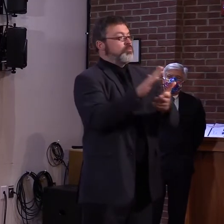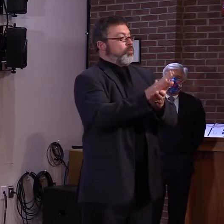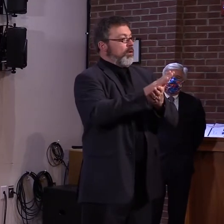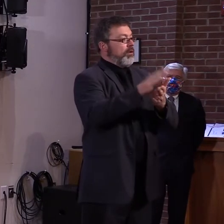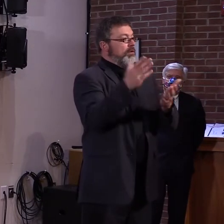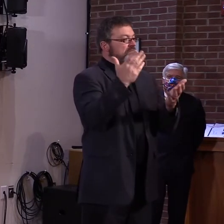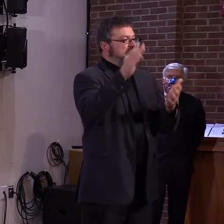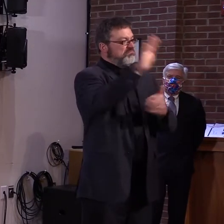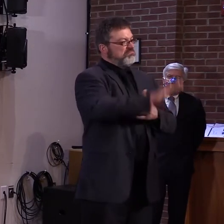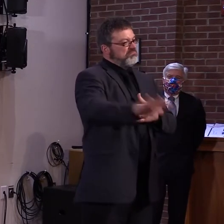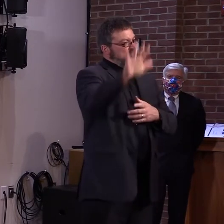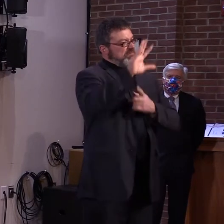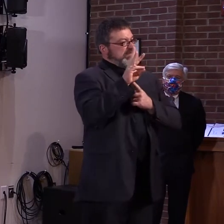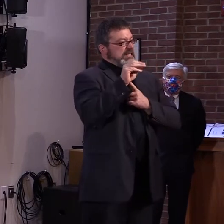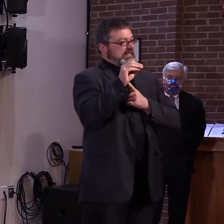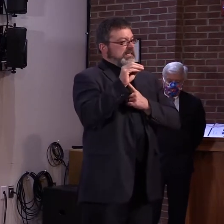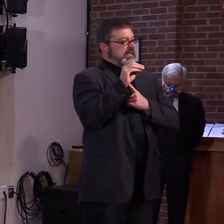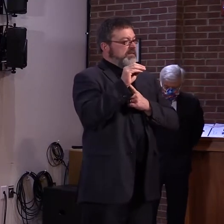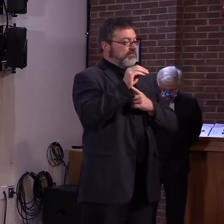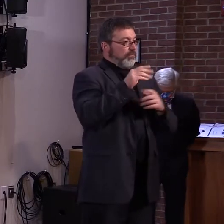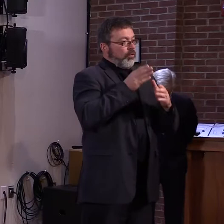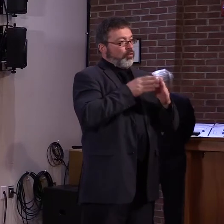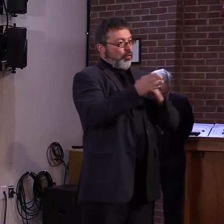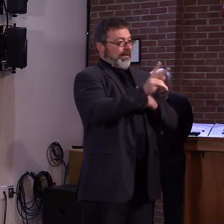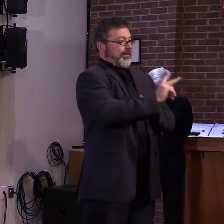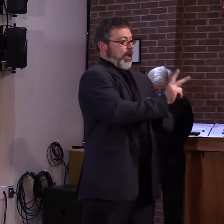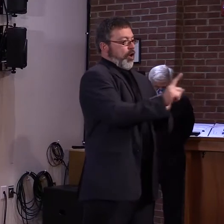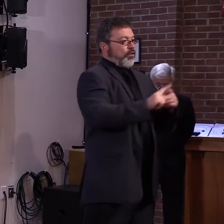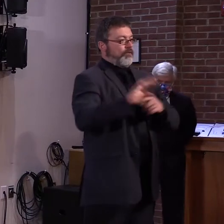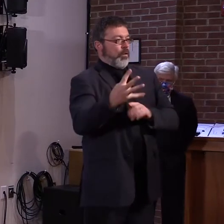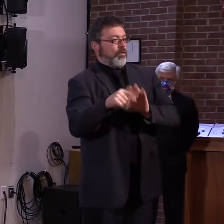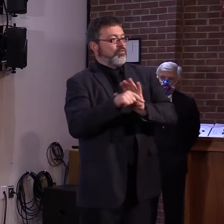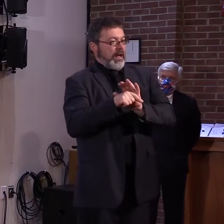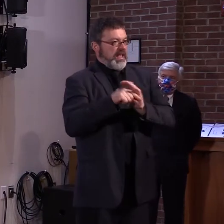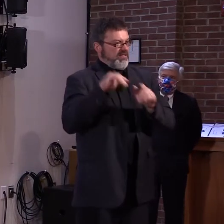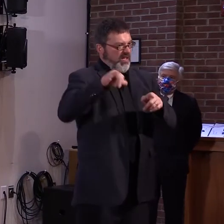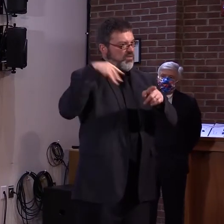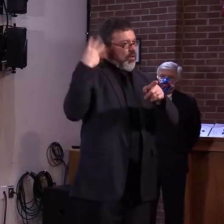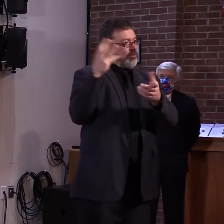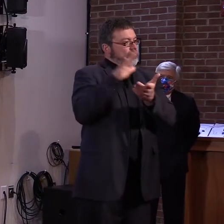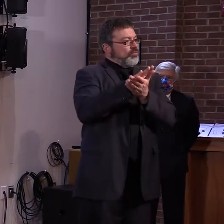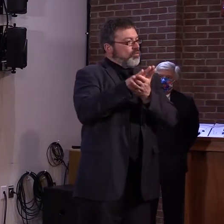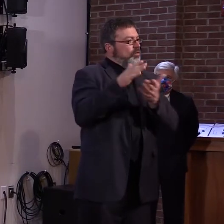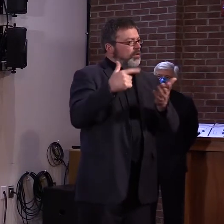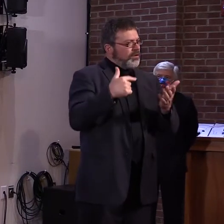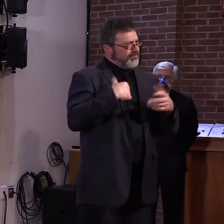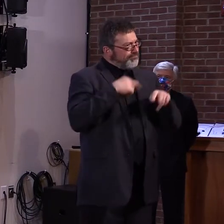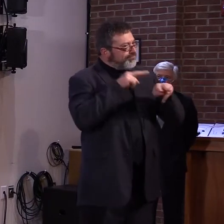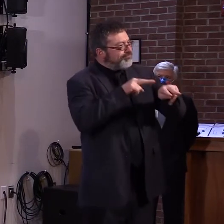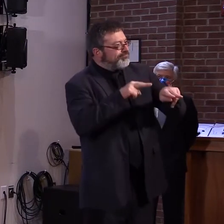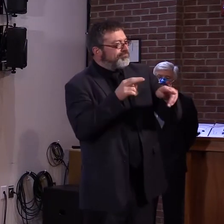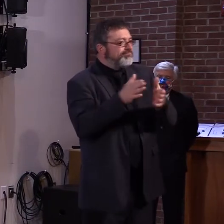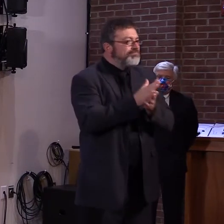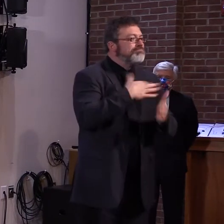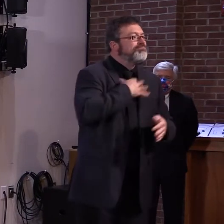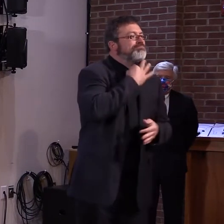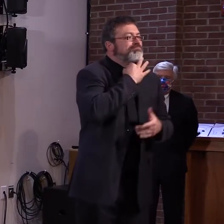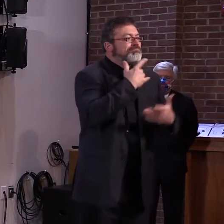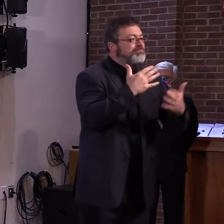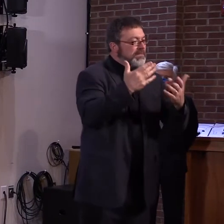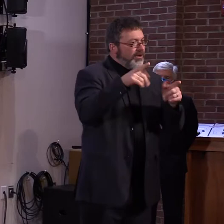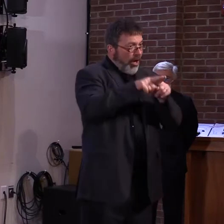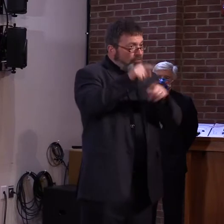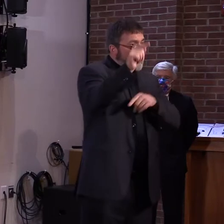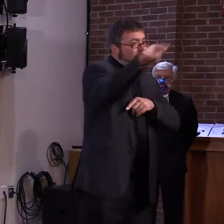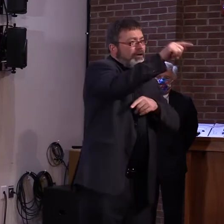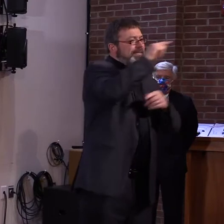K-4 program at the Washington School, so they're actually looking forward to the kids getting back, and the teachers are as well. So again,